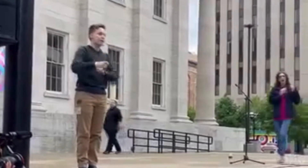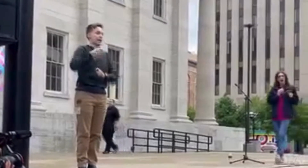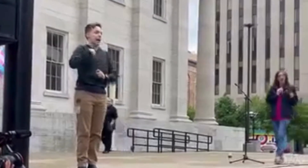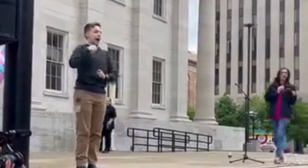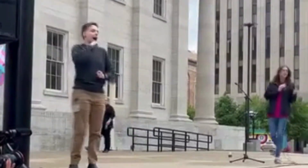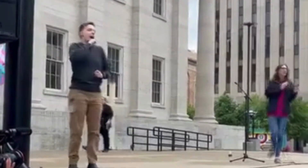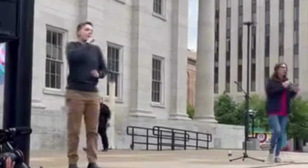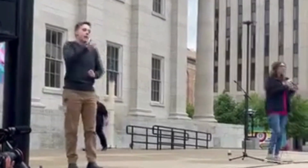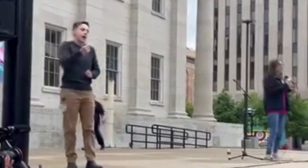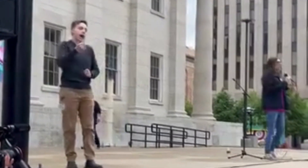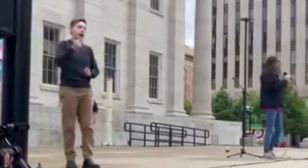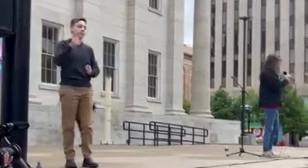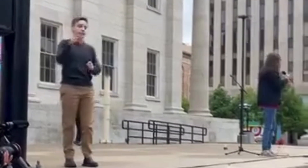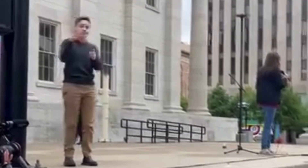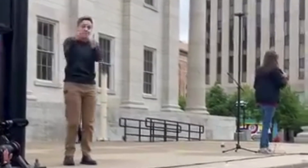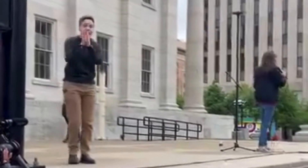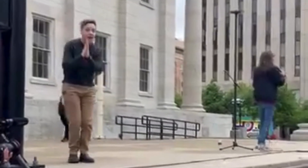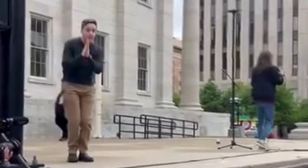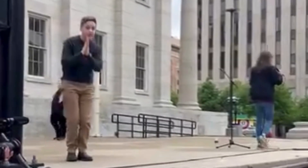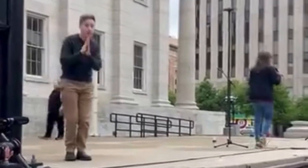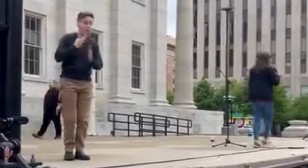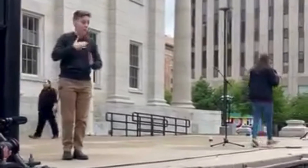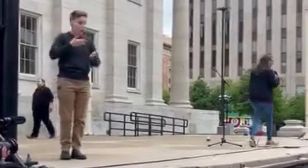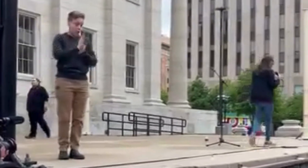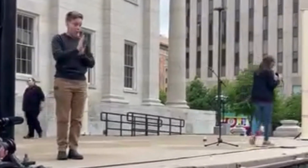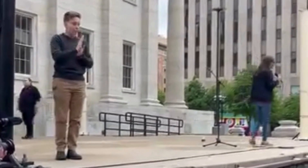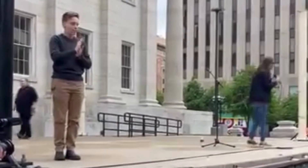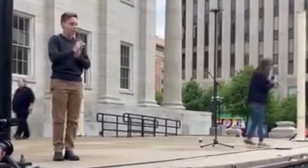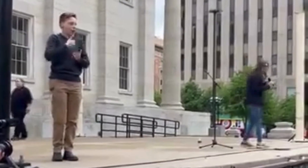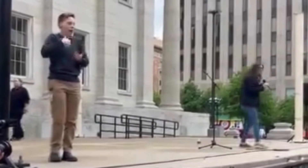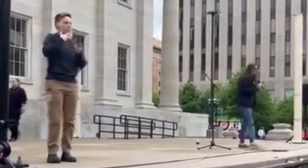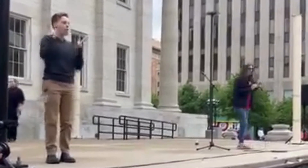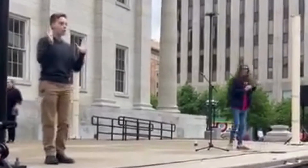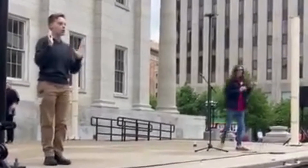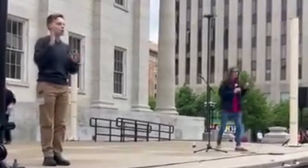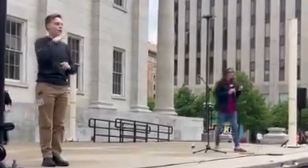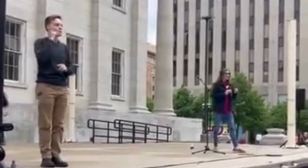am not asking for my rights because by God, I'm taking them.